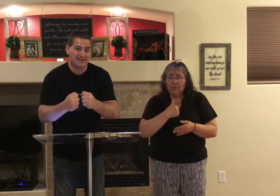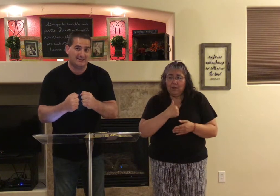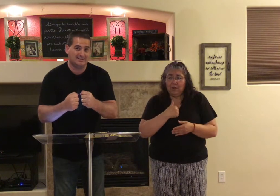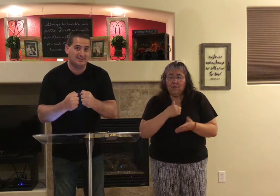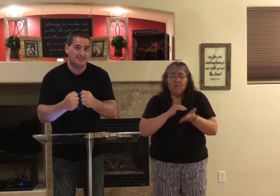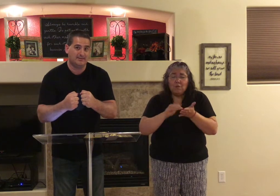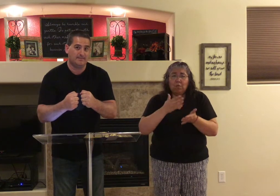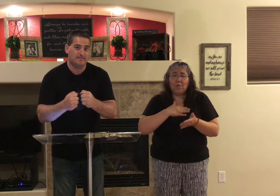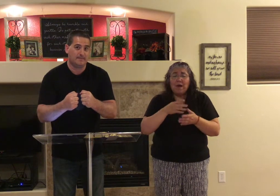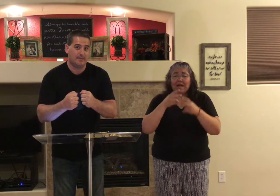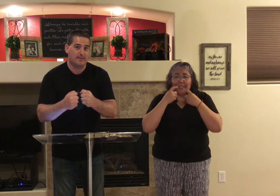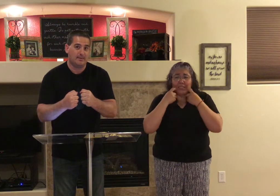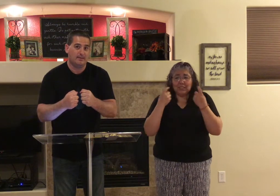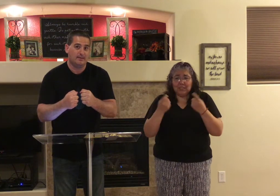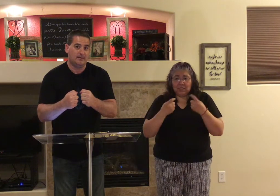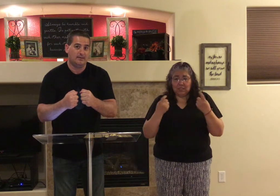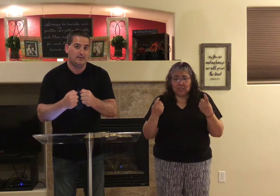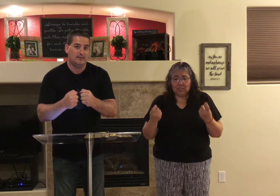my sins